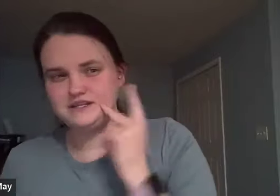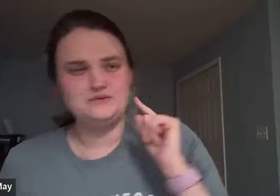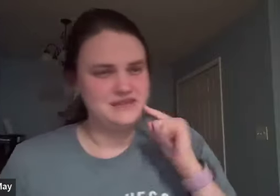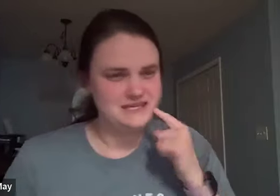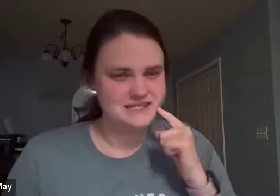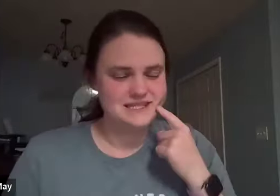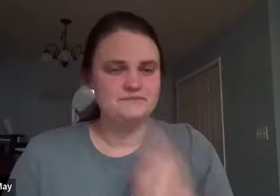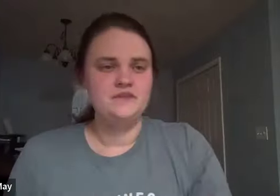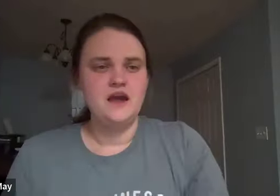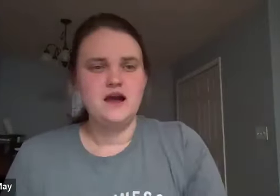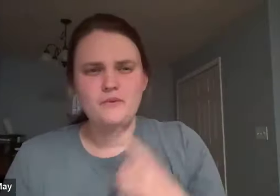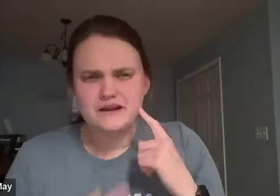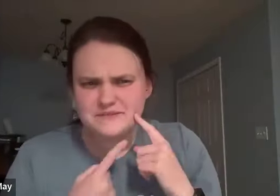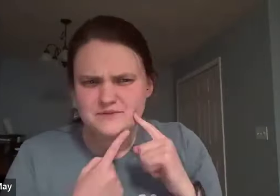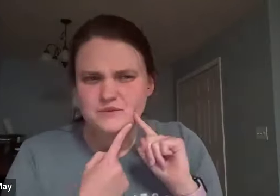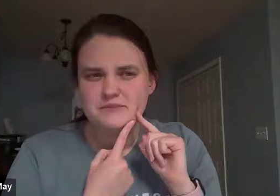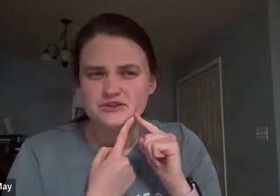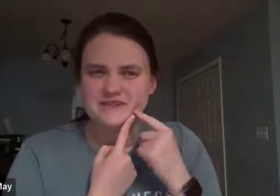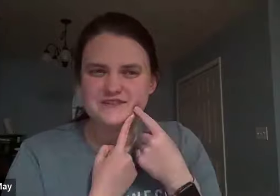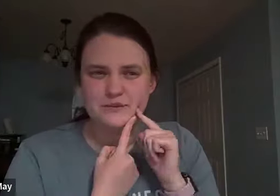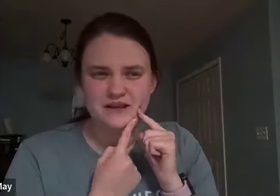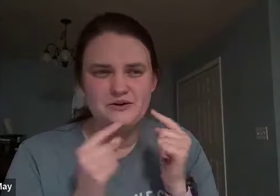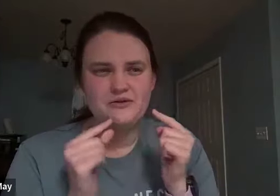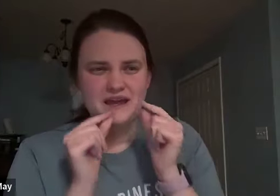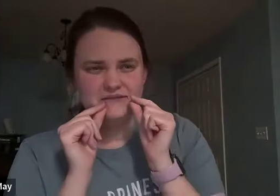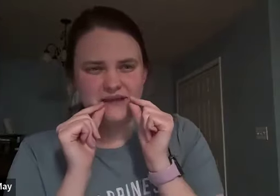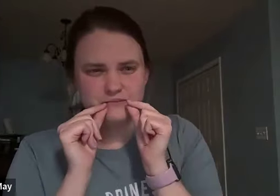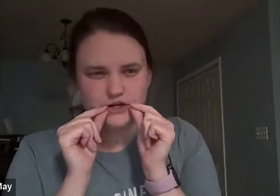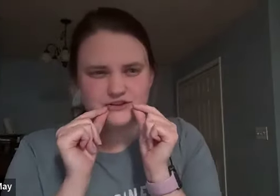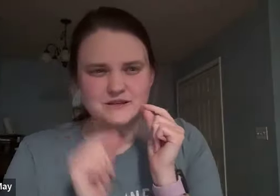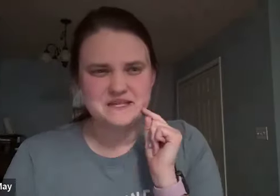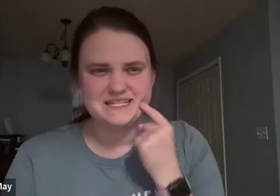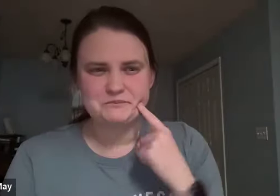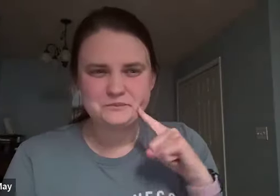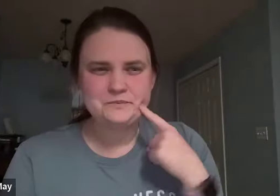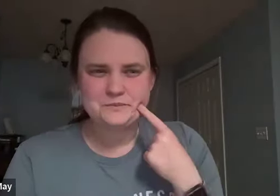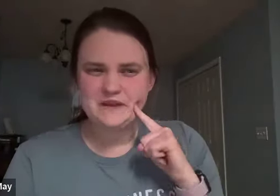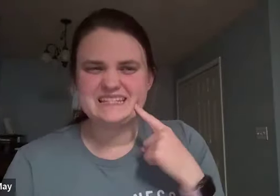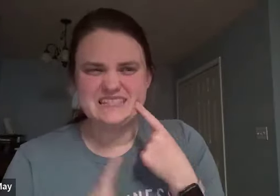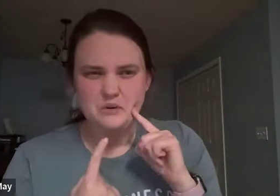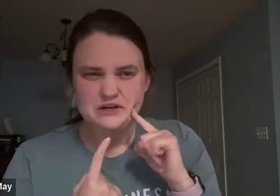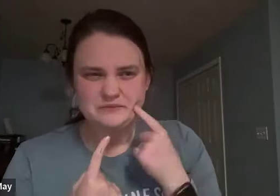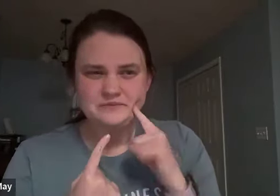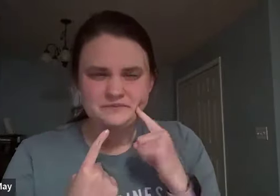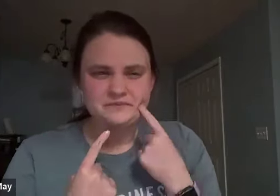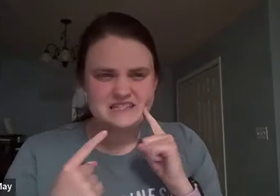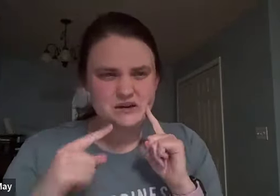do this. Sometimes when people are doing this for pickle, they kind of like purse their lips like it's sour. That's how I can